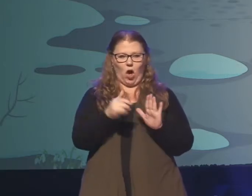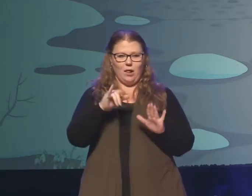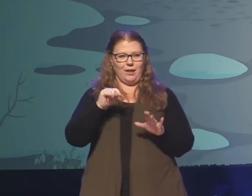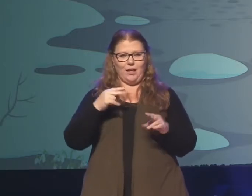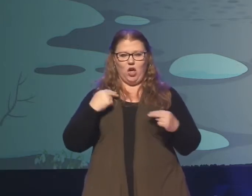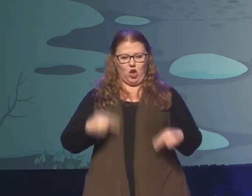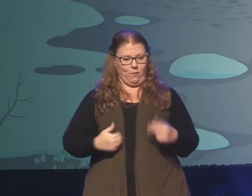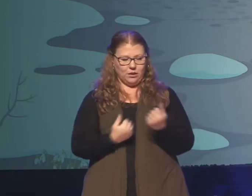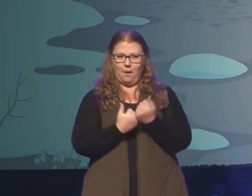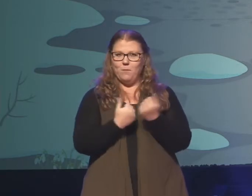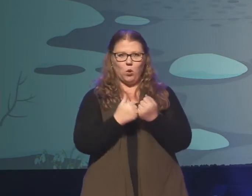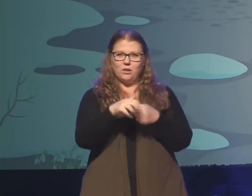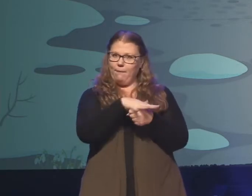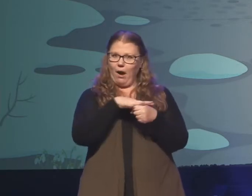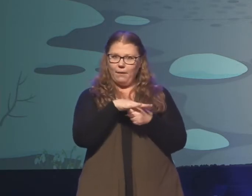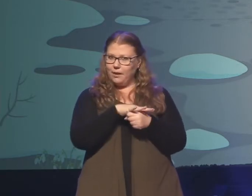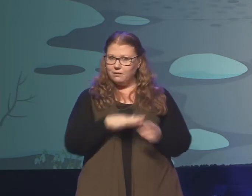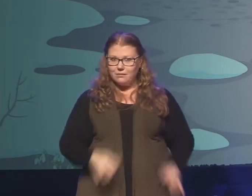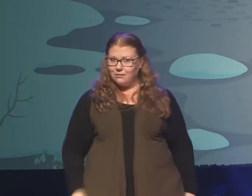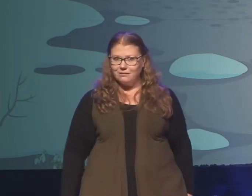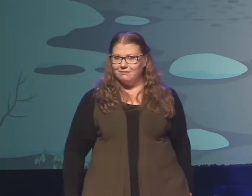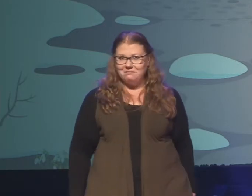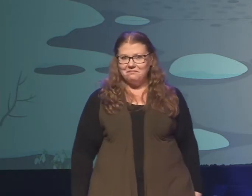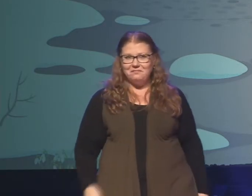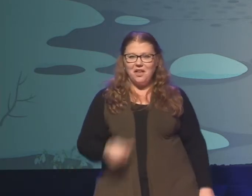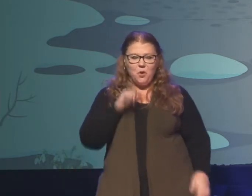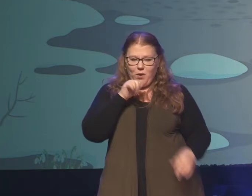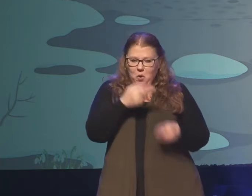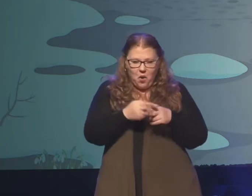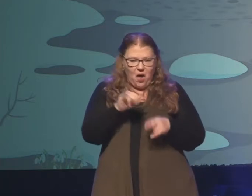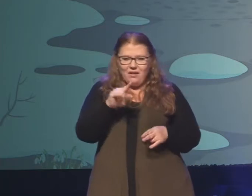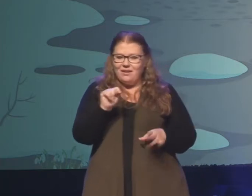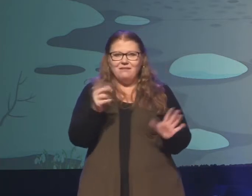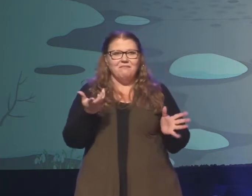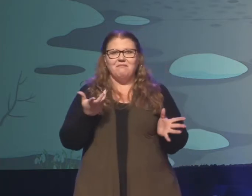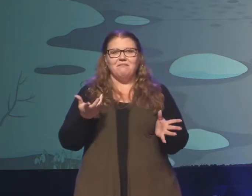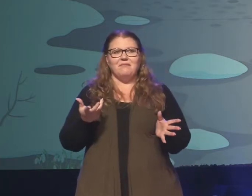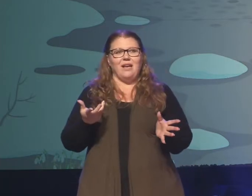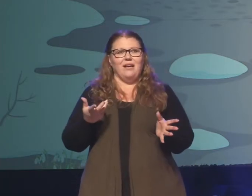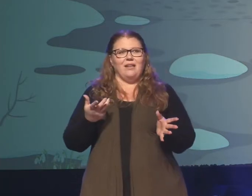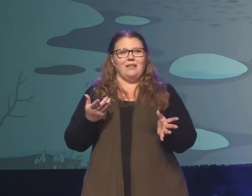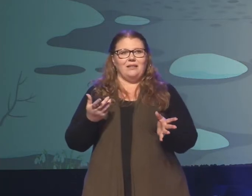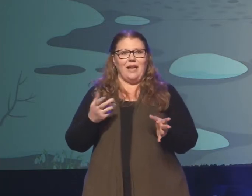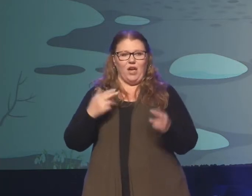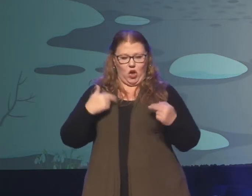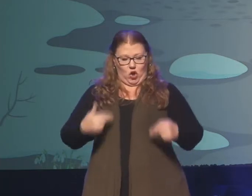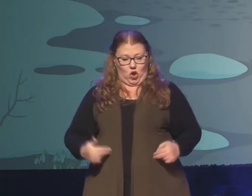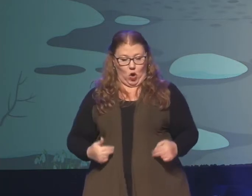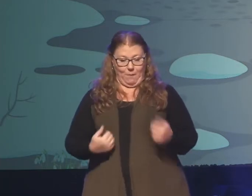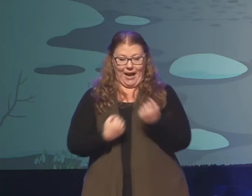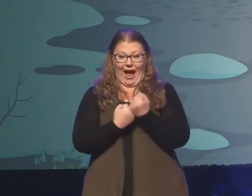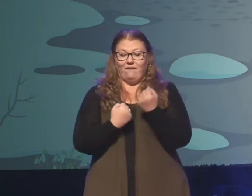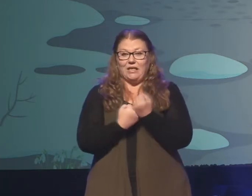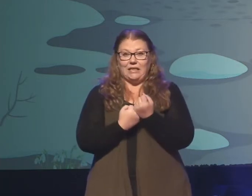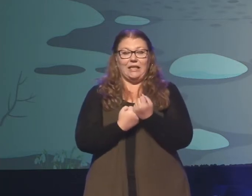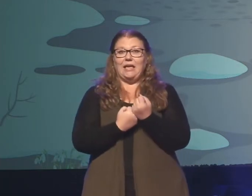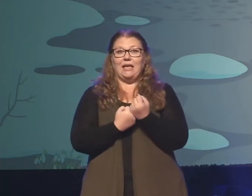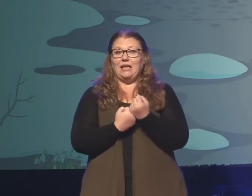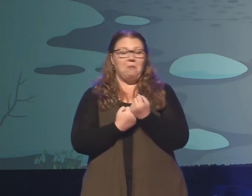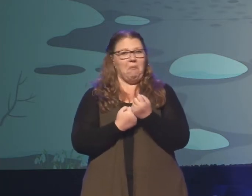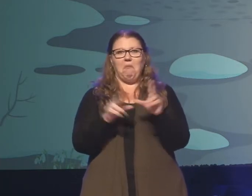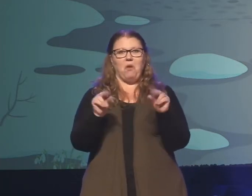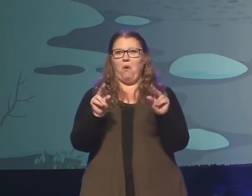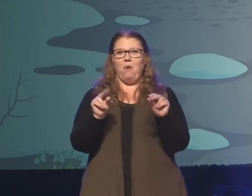human support departments. We don't call them, right? We don't call them, like, human advocacy departments, do